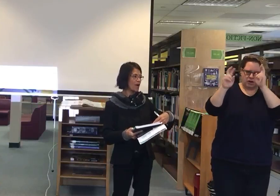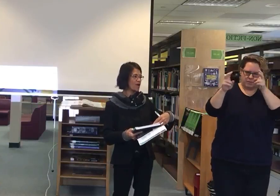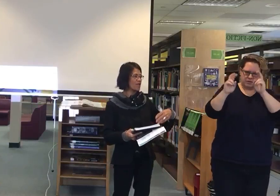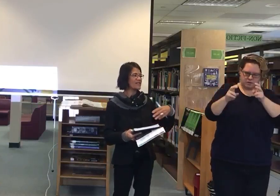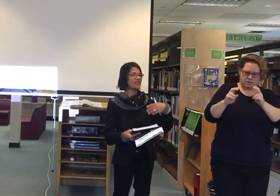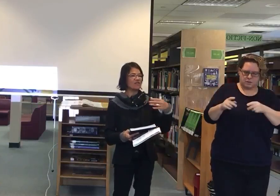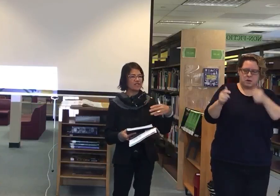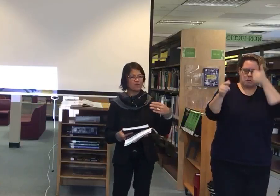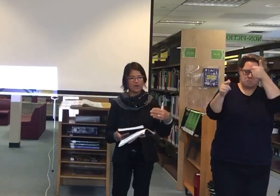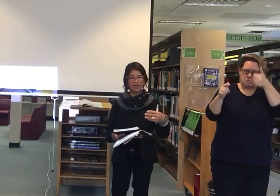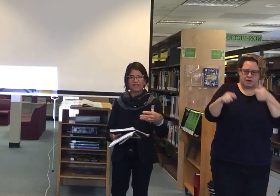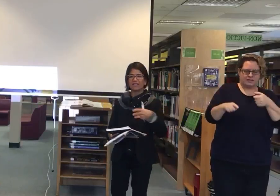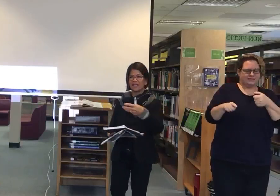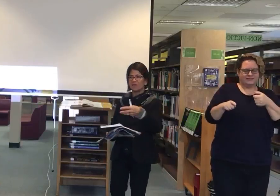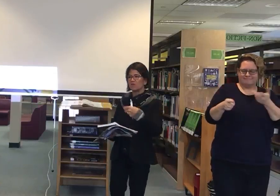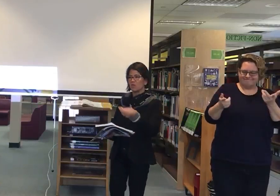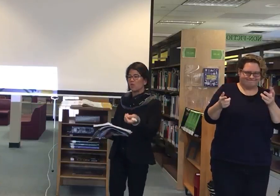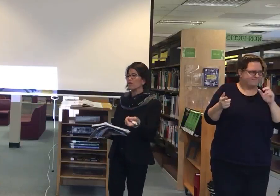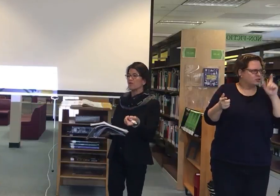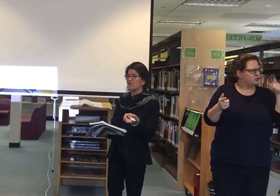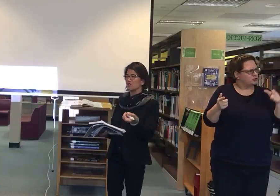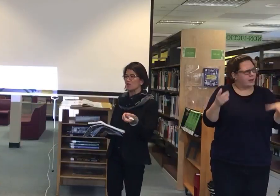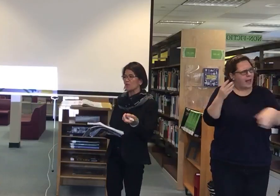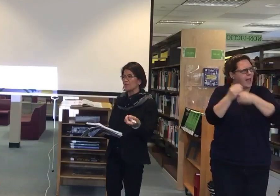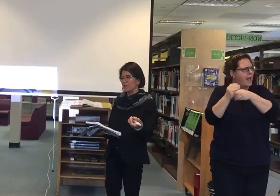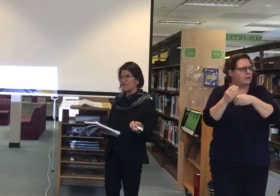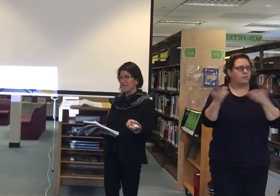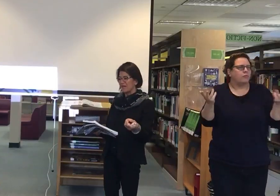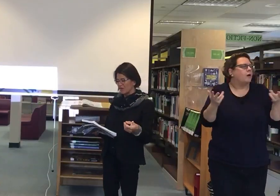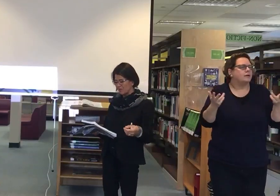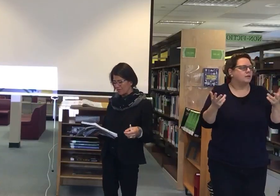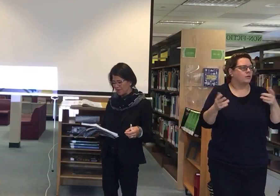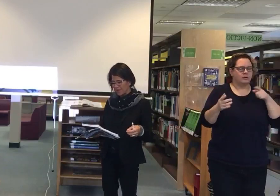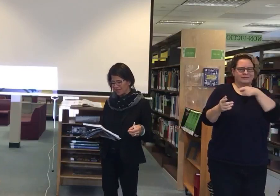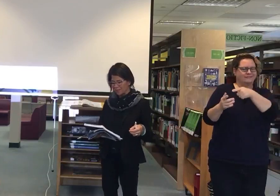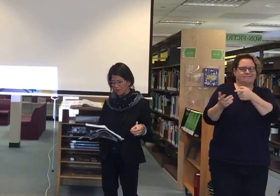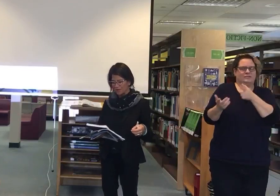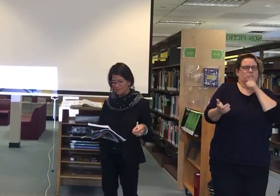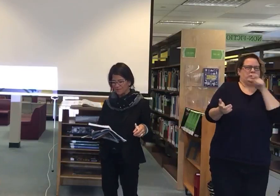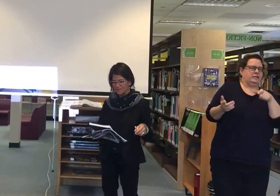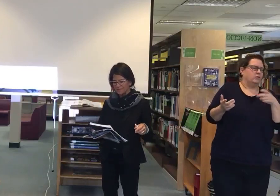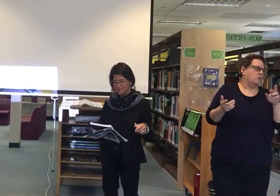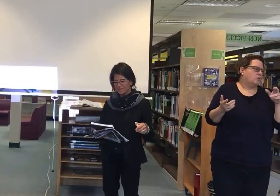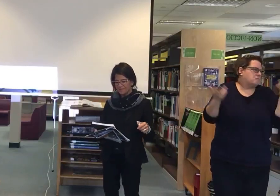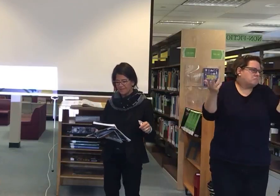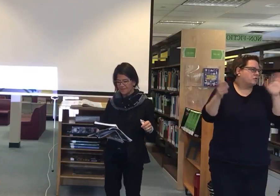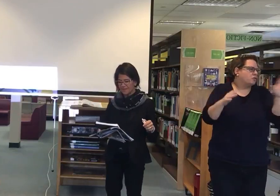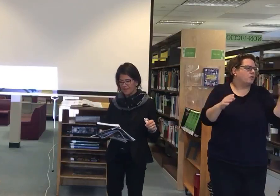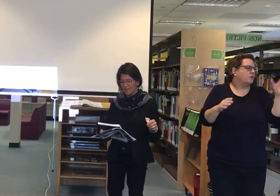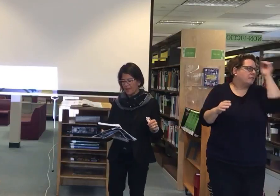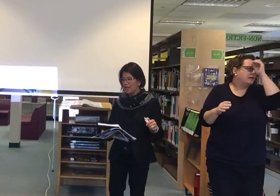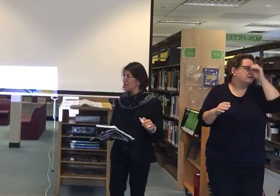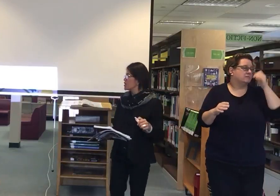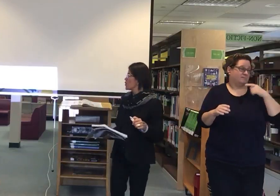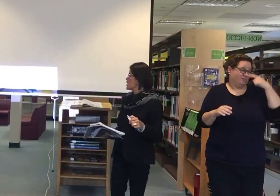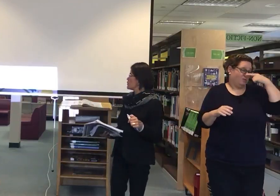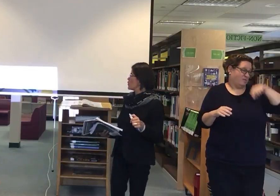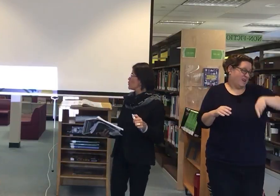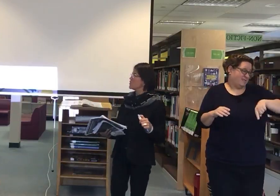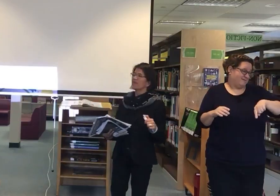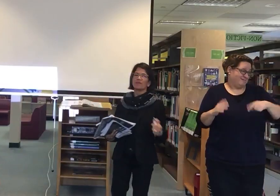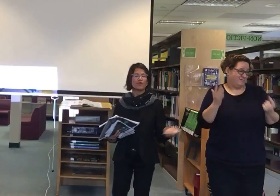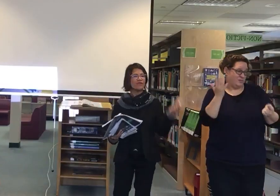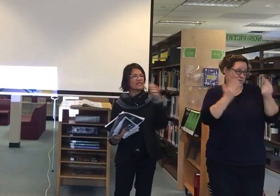more thorough way, or things that you've experienced in working with the students, we'd love to have your feedback and input.